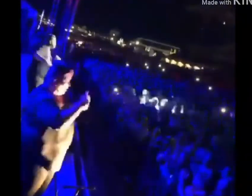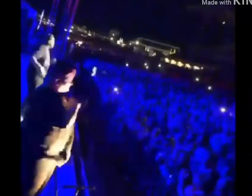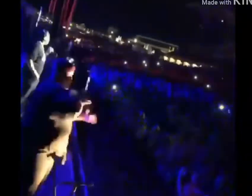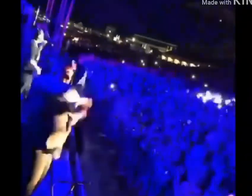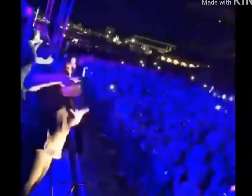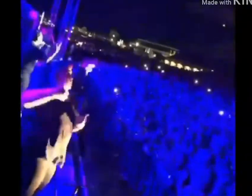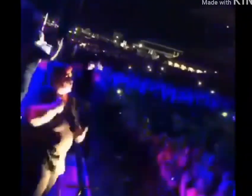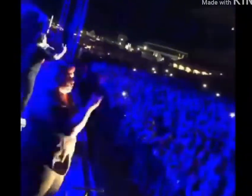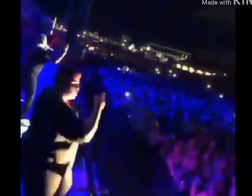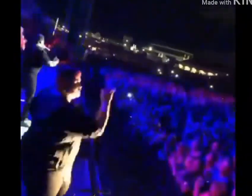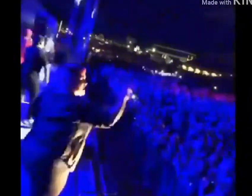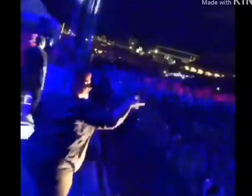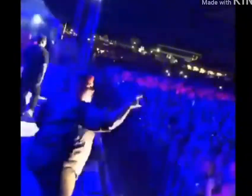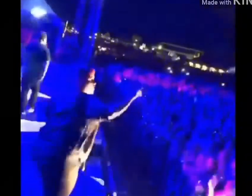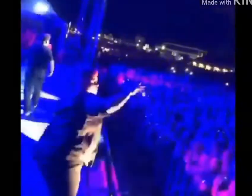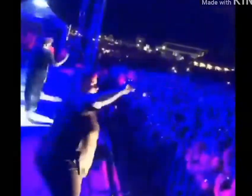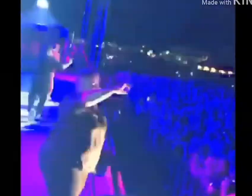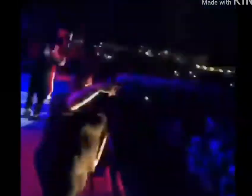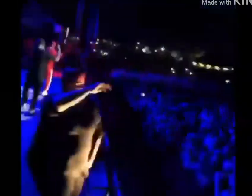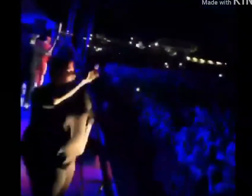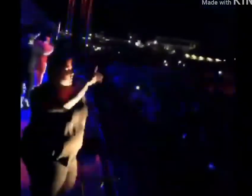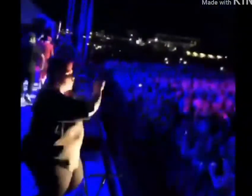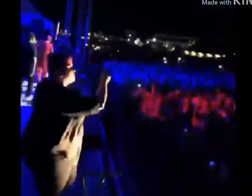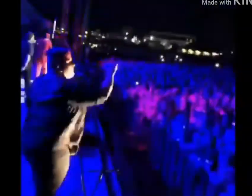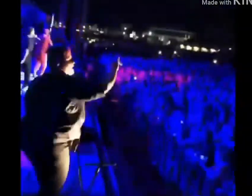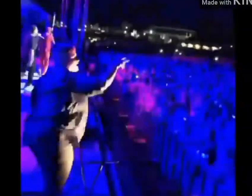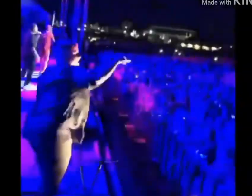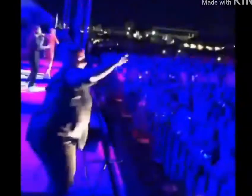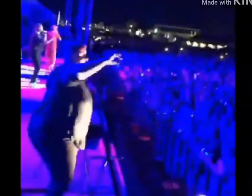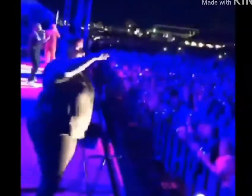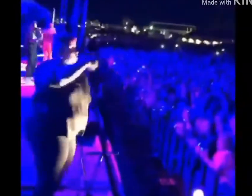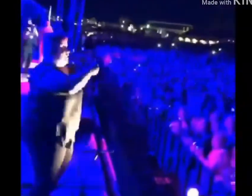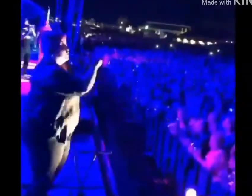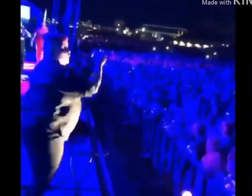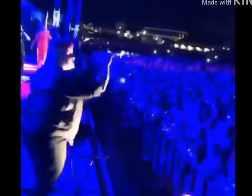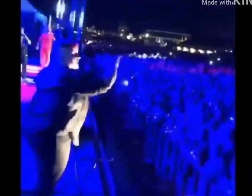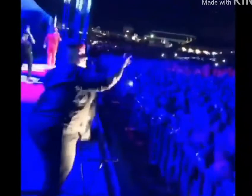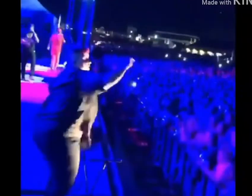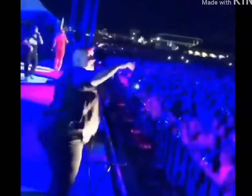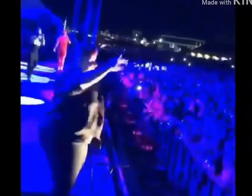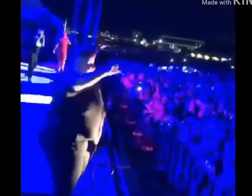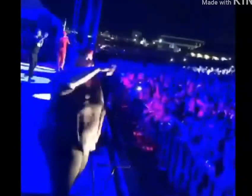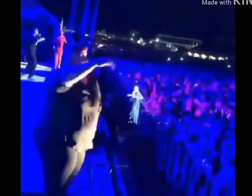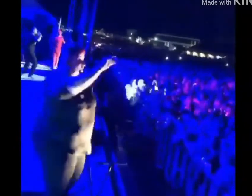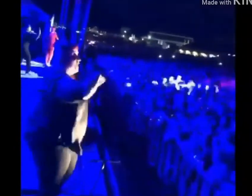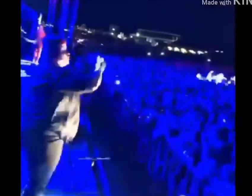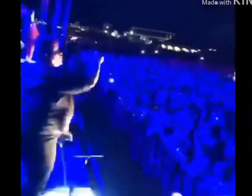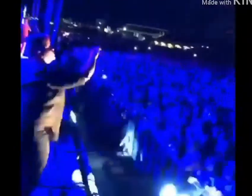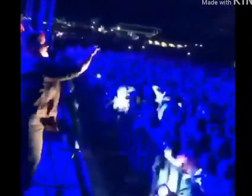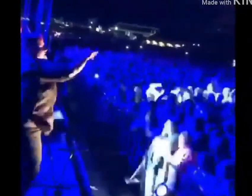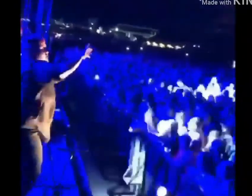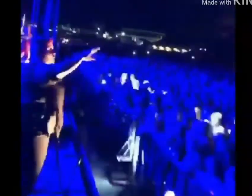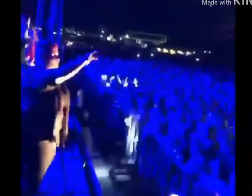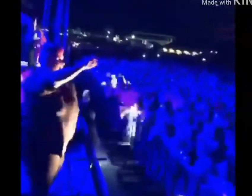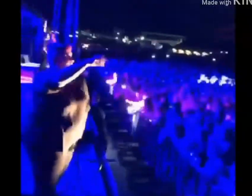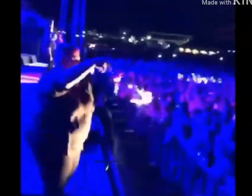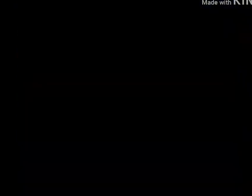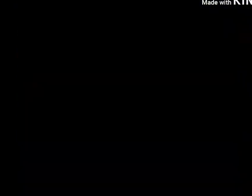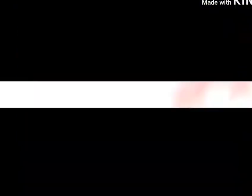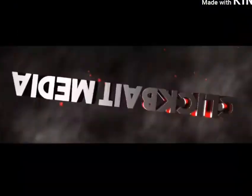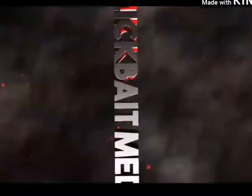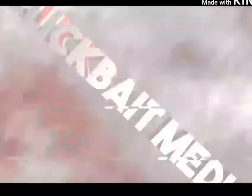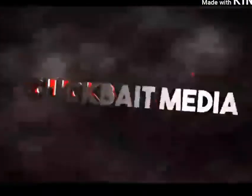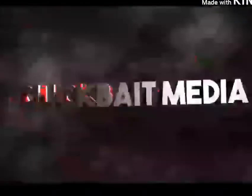But I'm Rob Caesar, baby. And this Clickbait Media. I'm up out of here. Peace.